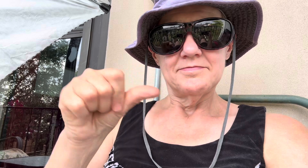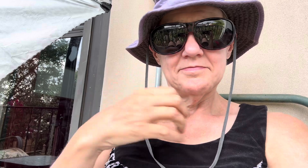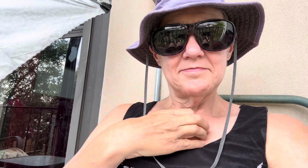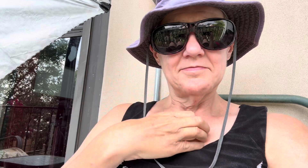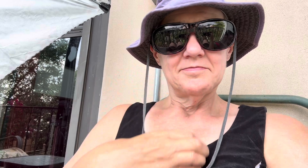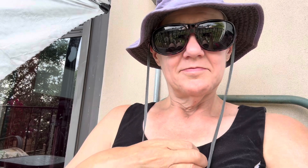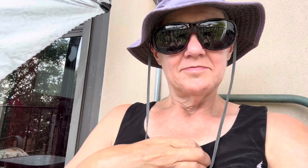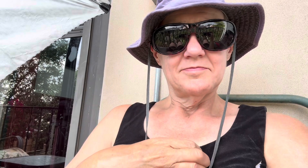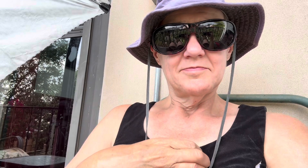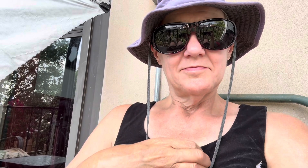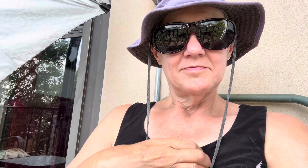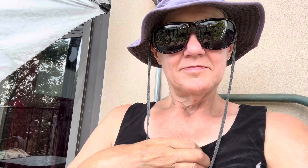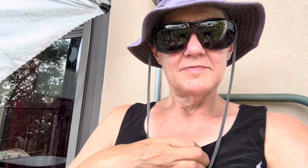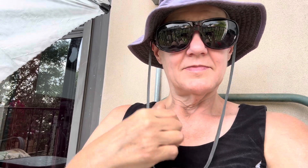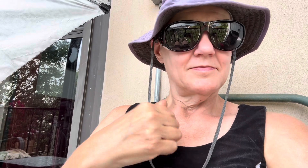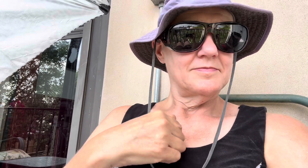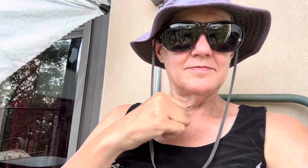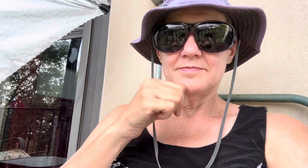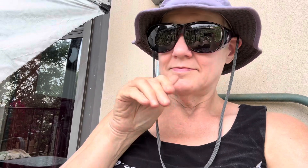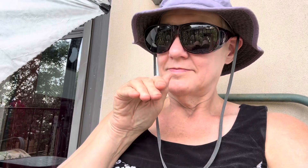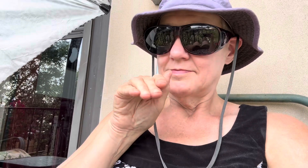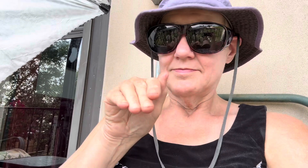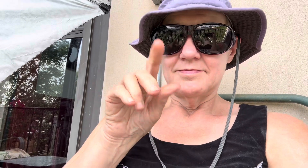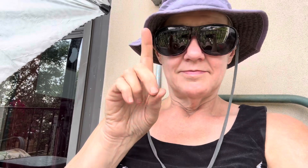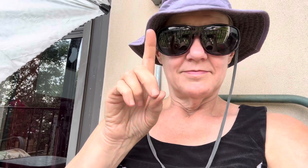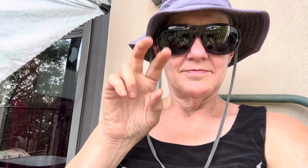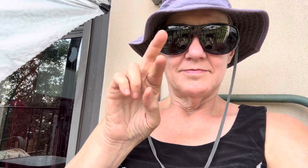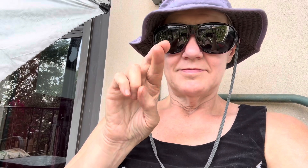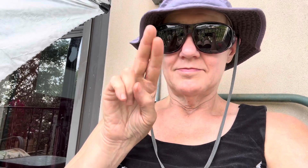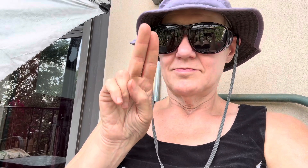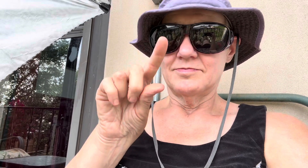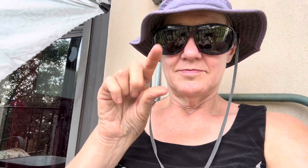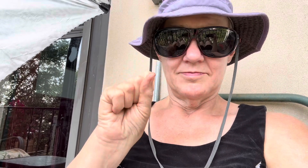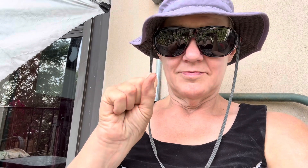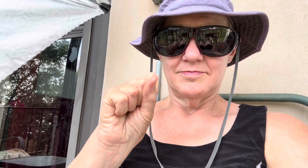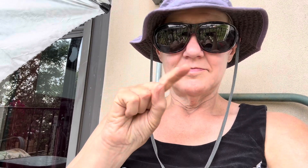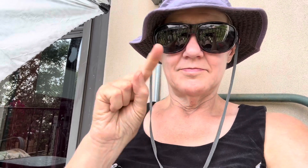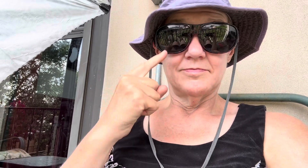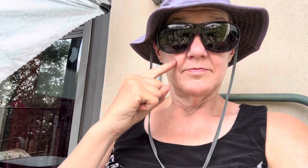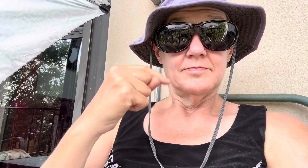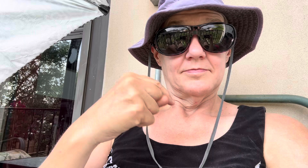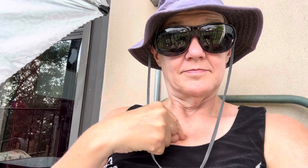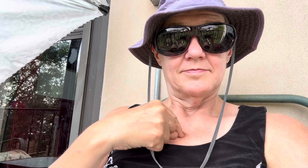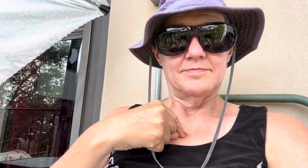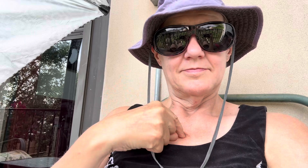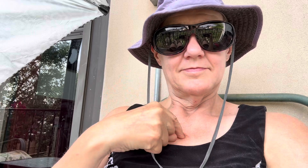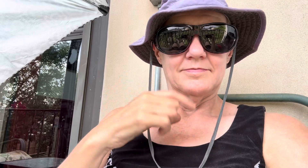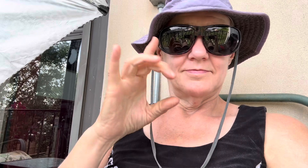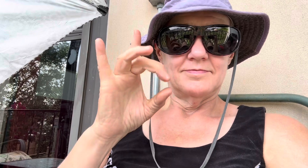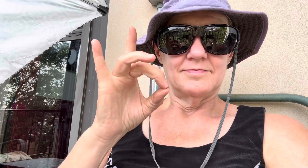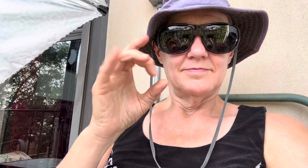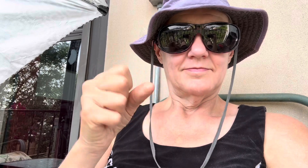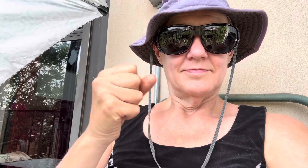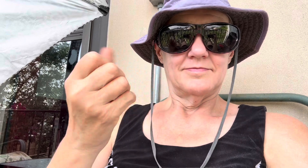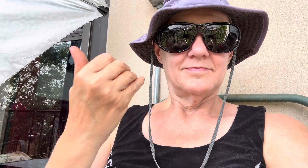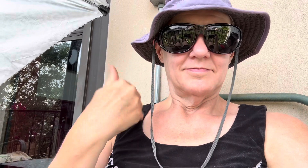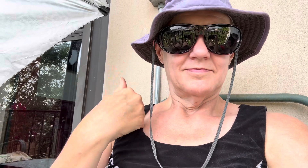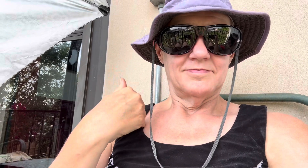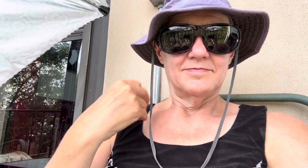on them now. But I don't constantly think about food, and I'm not constantly hungry because I'm in